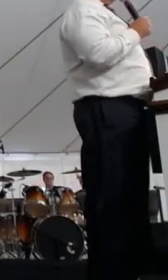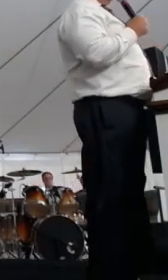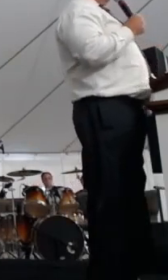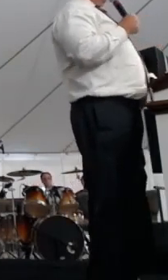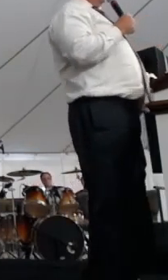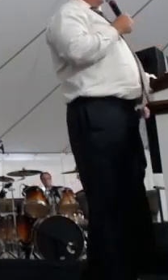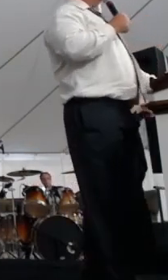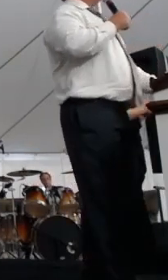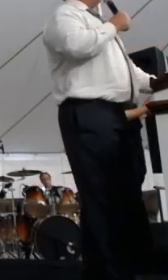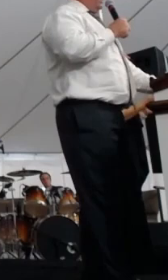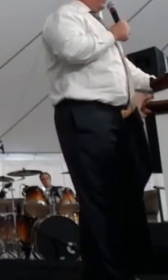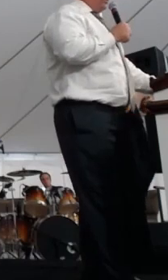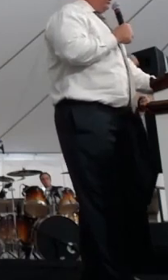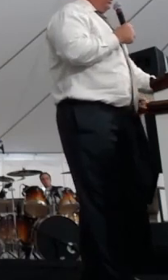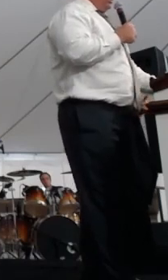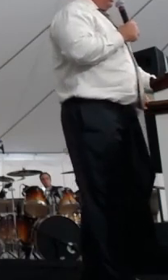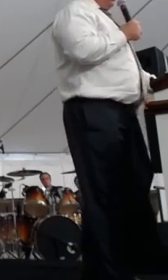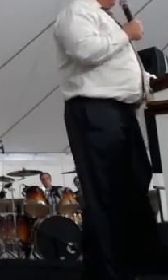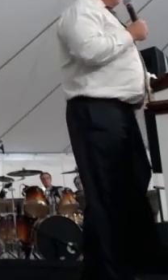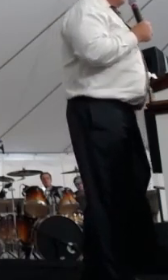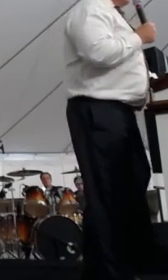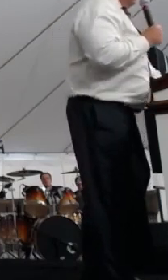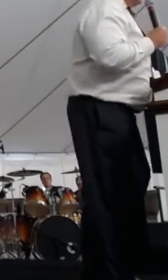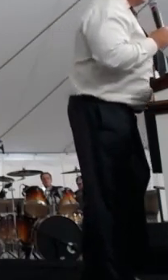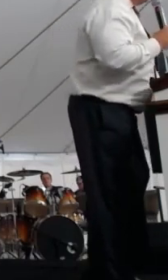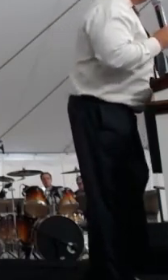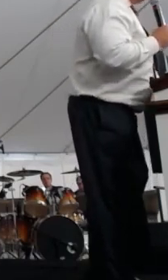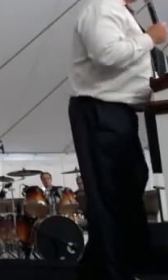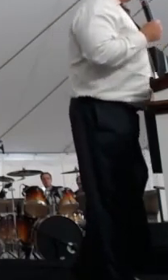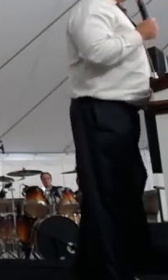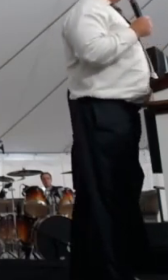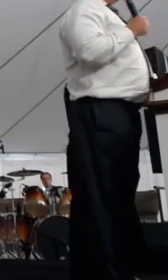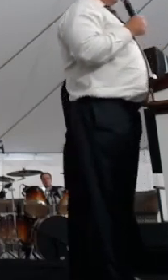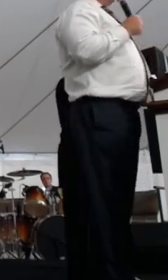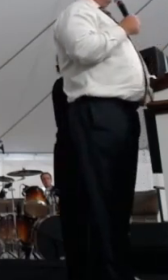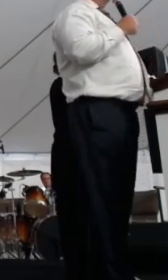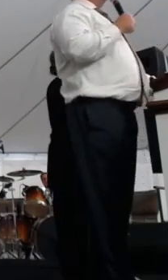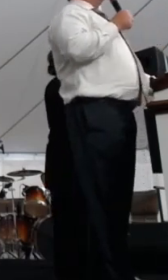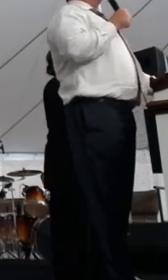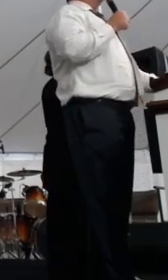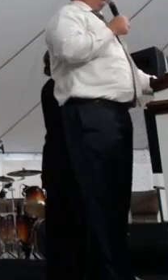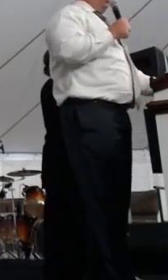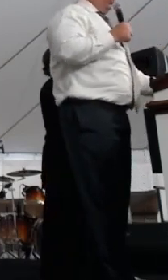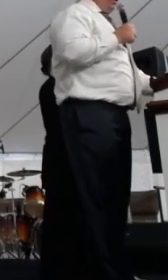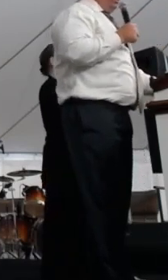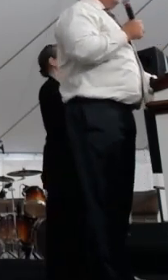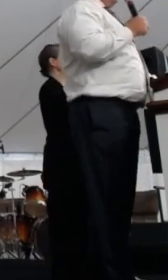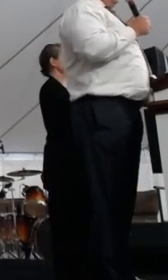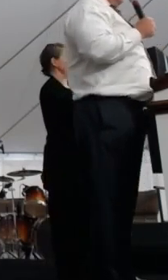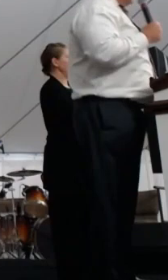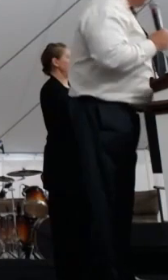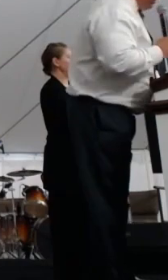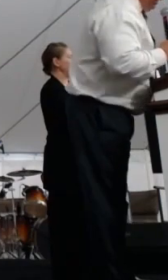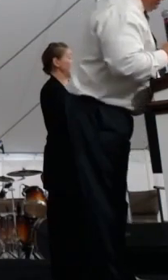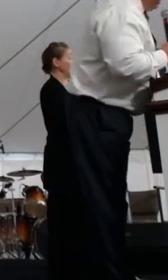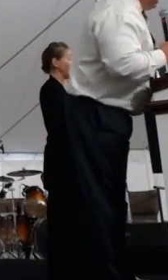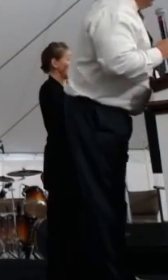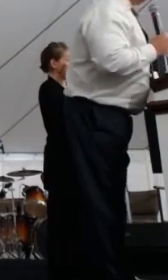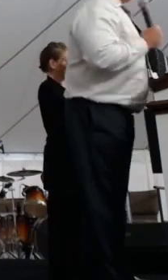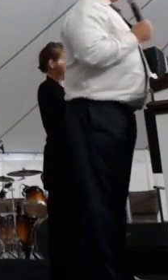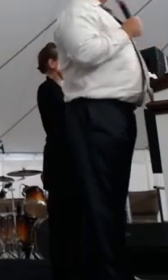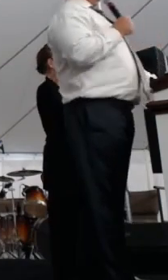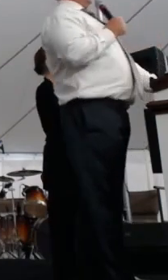but it simply means incorrect reasoning, deception, skewed perception.